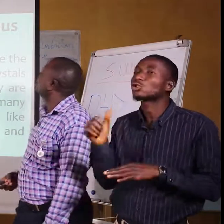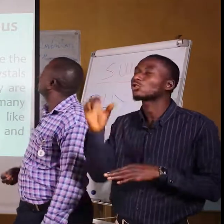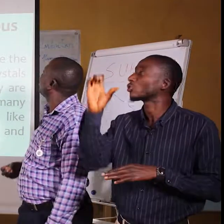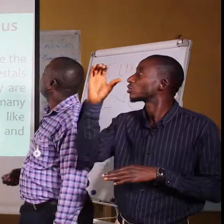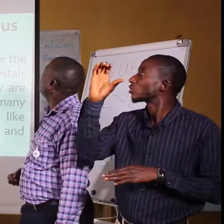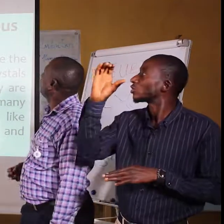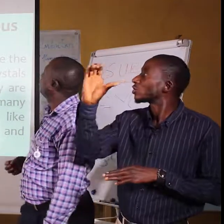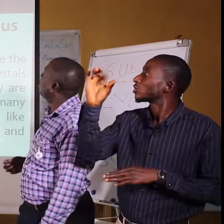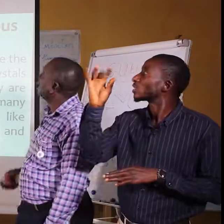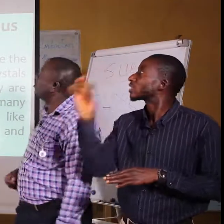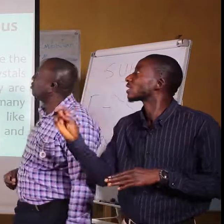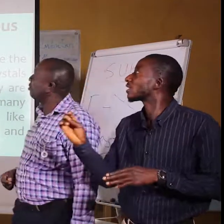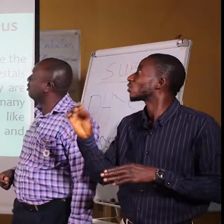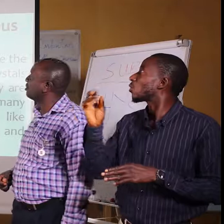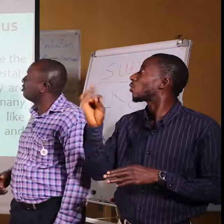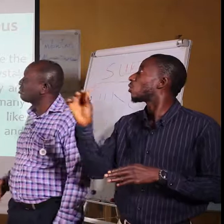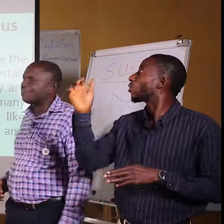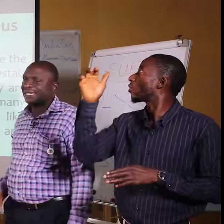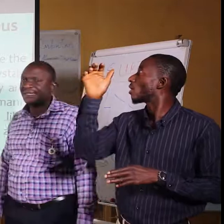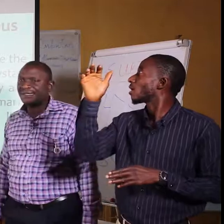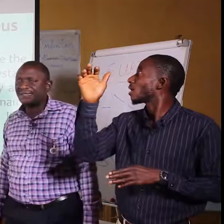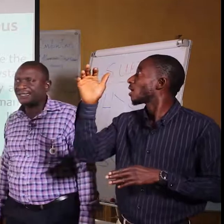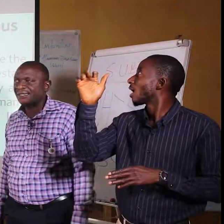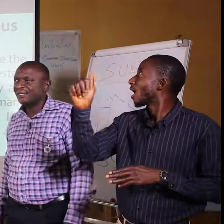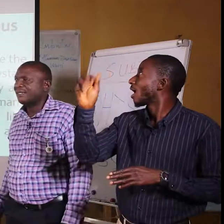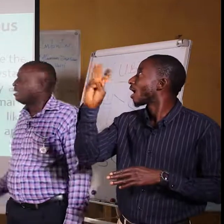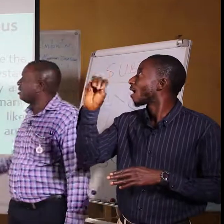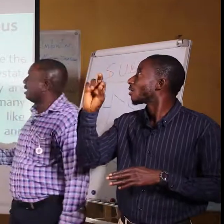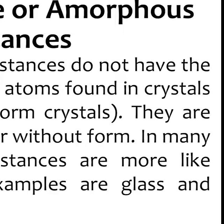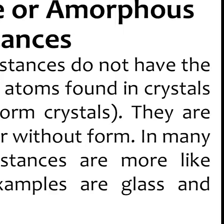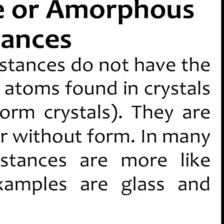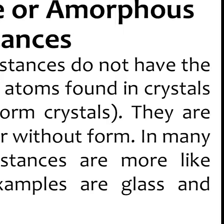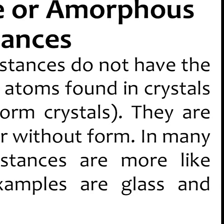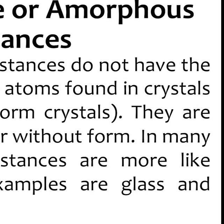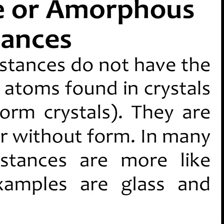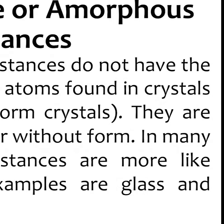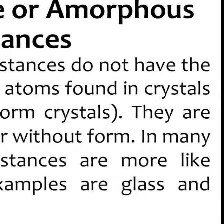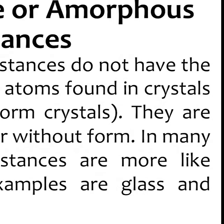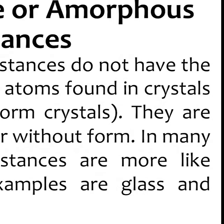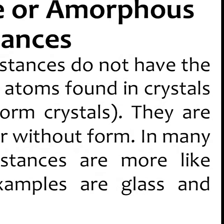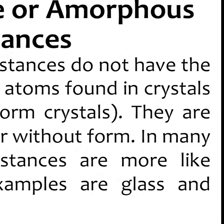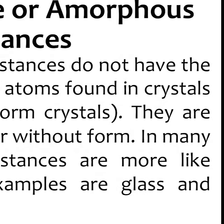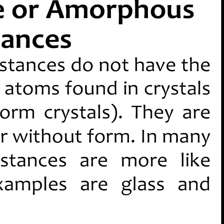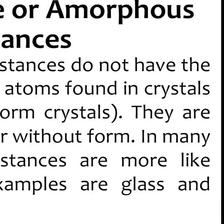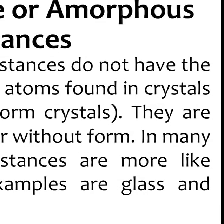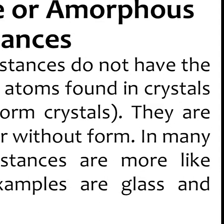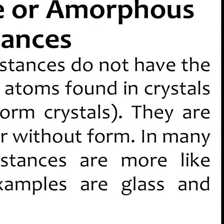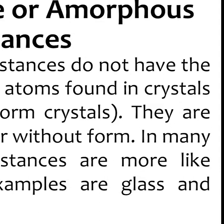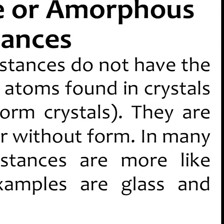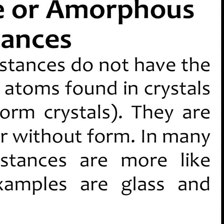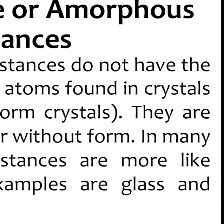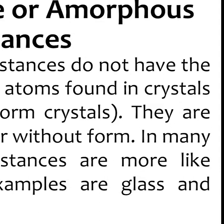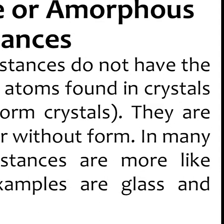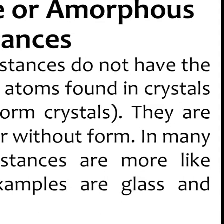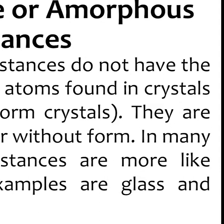non-crystalline or amorphous substances. And we say non-crystalline substances, they do